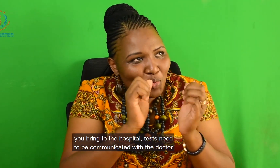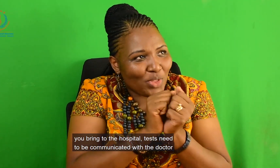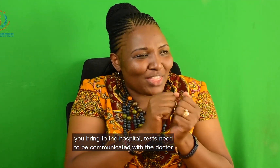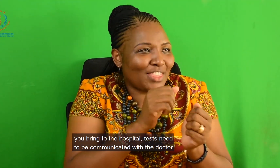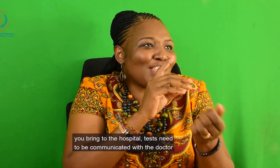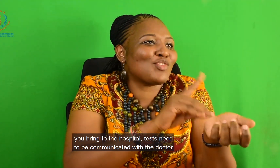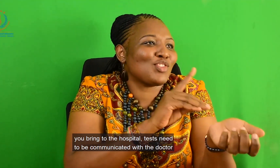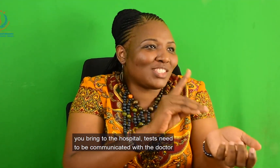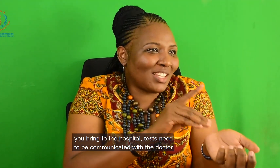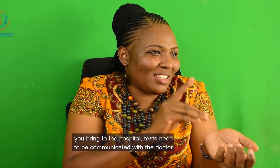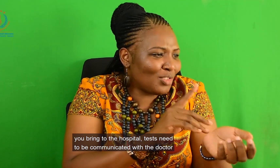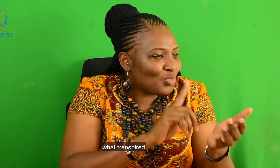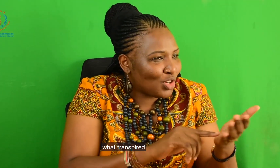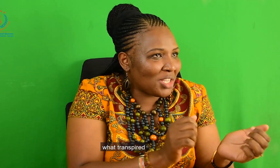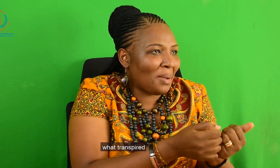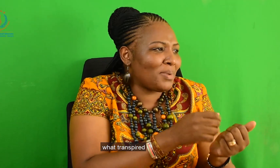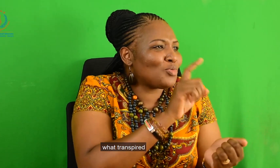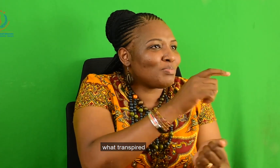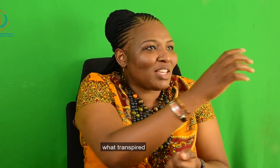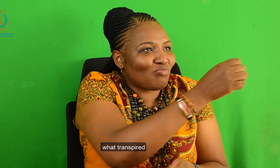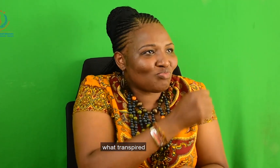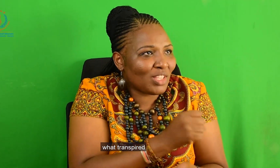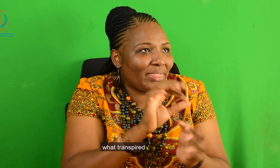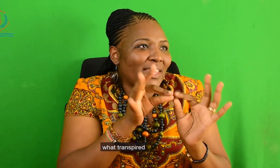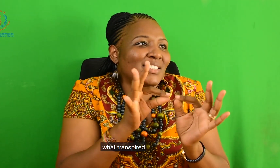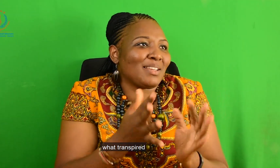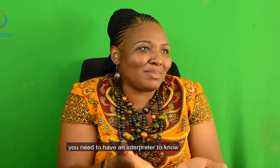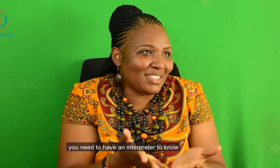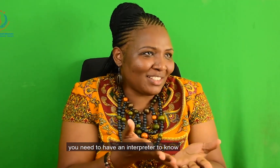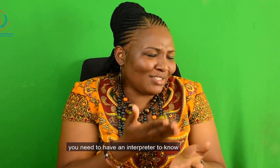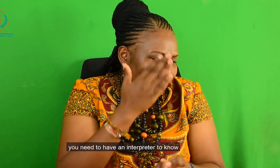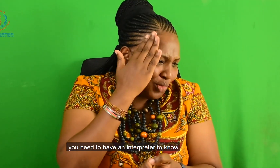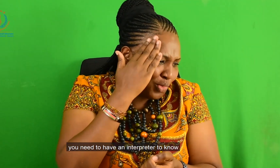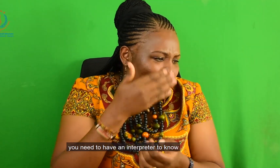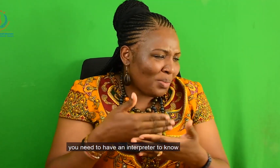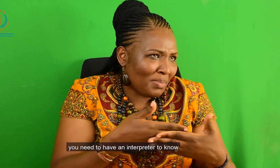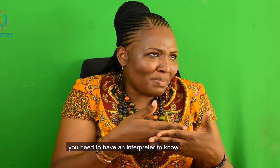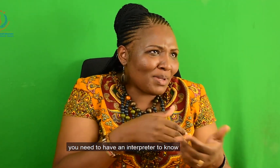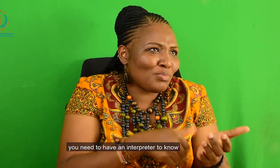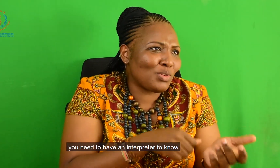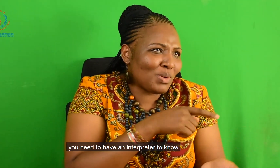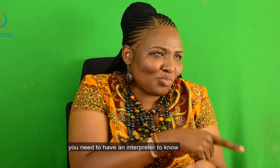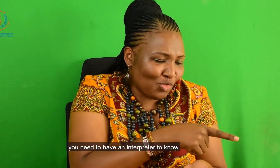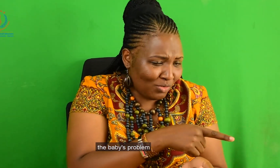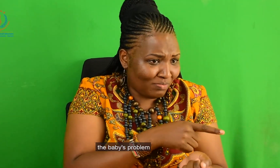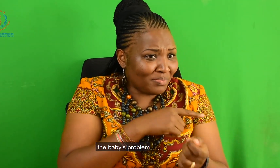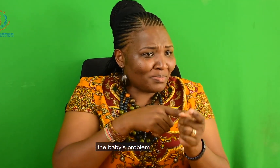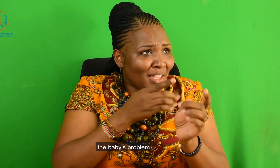be communicated with the doctor, what transpired. You need to have an interpreter to know the baby's